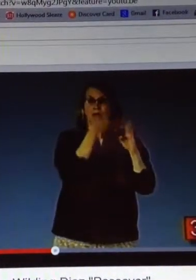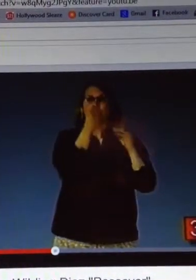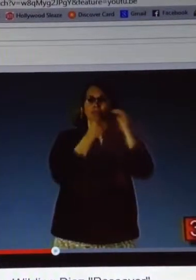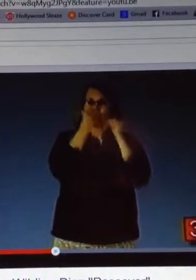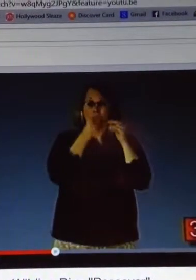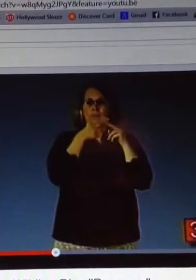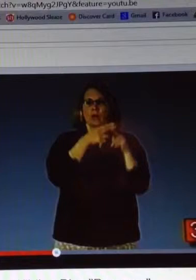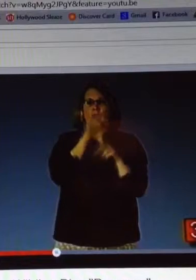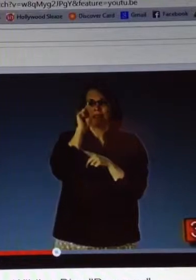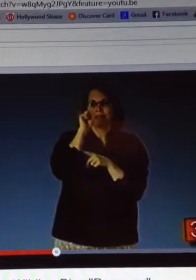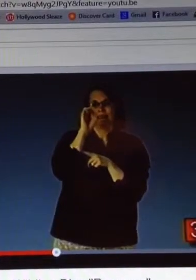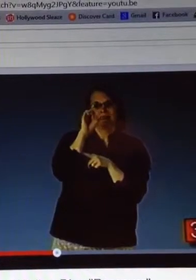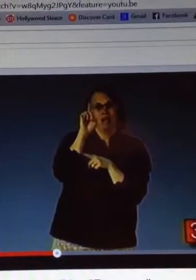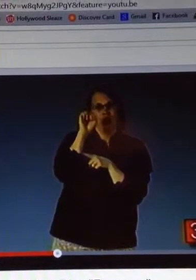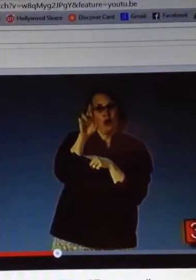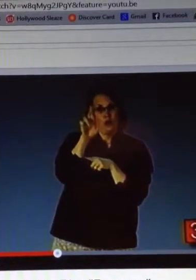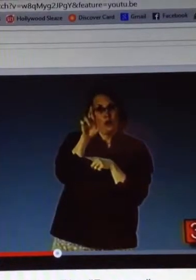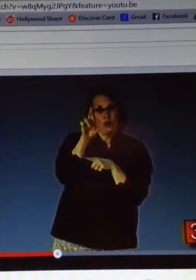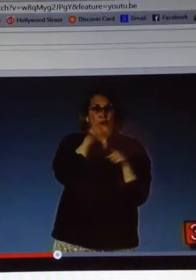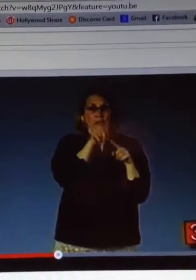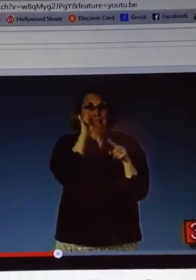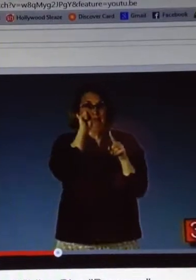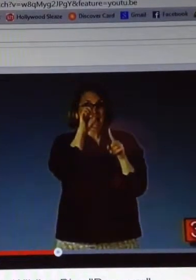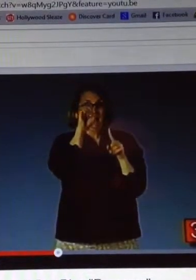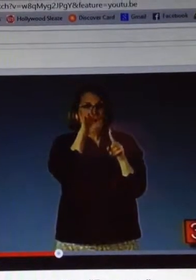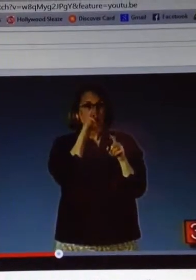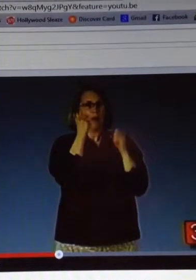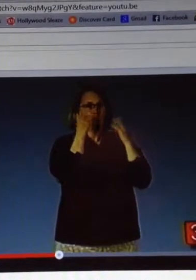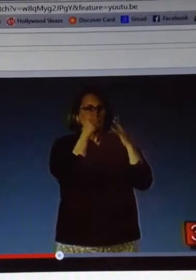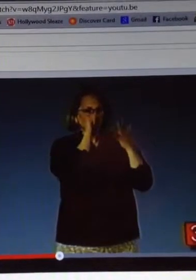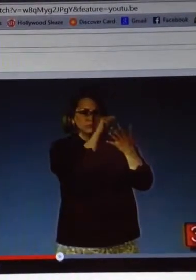celebration. The first day they eat